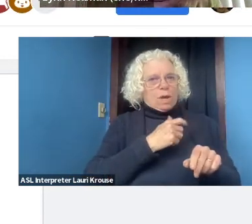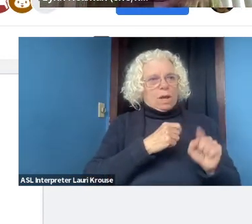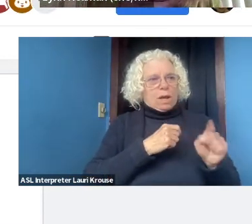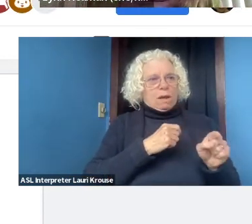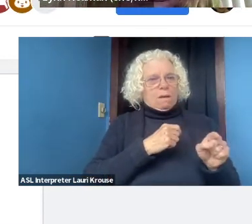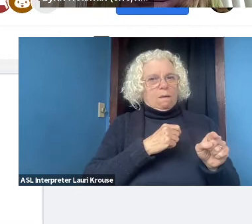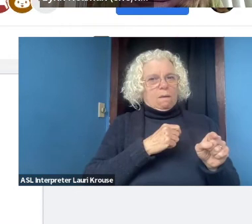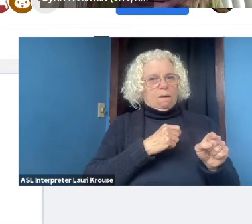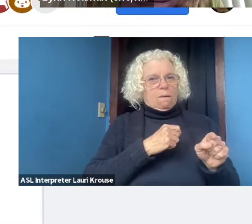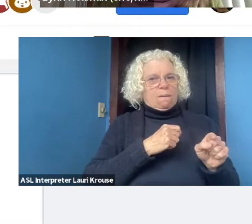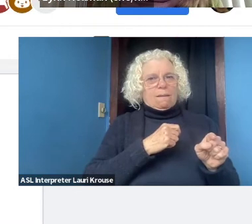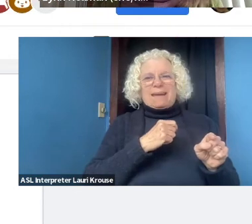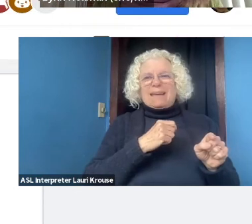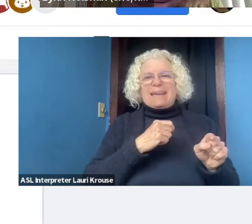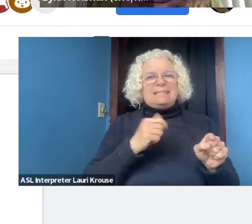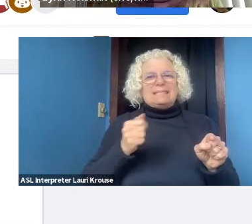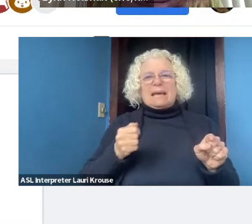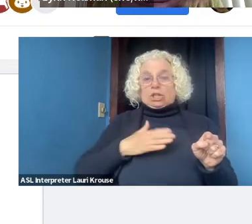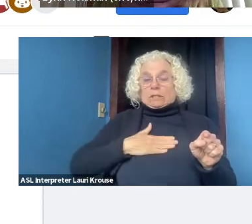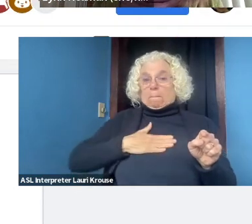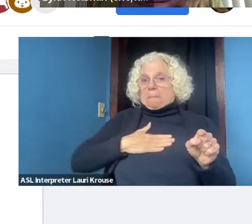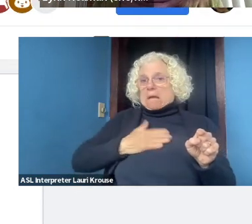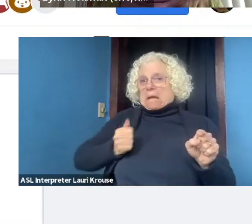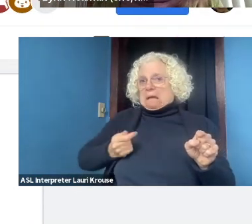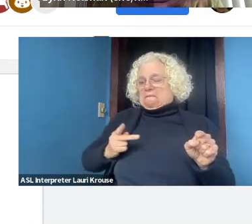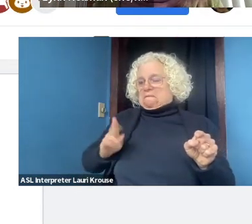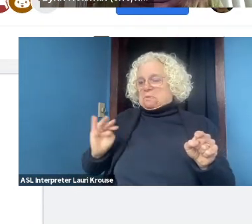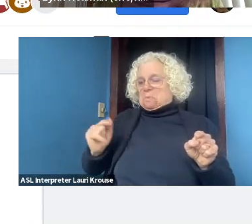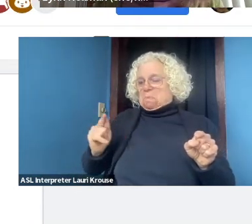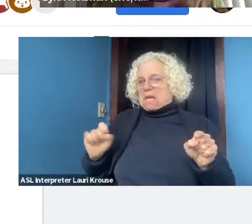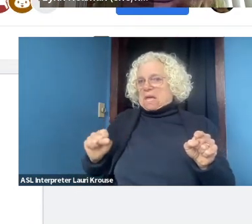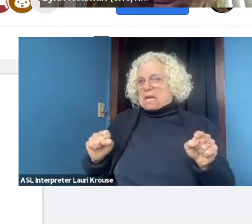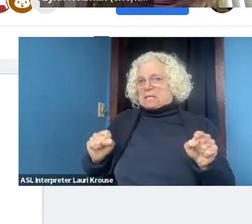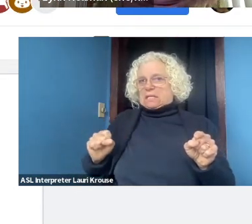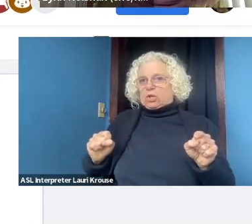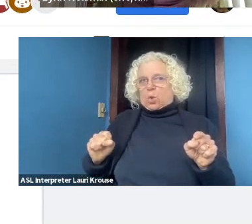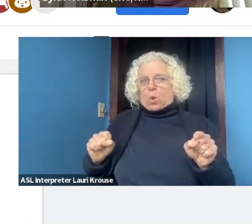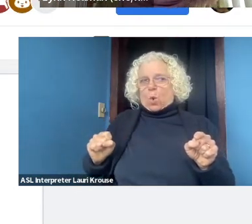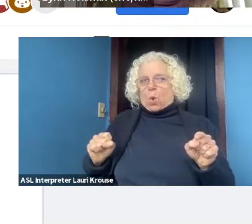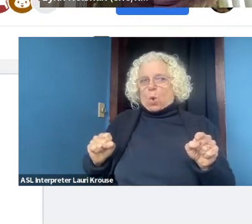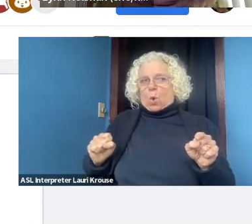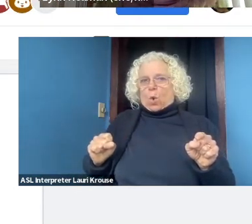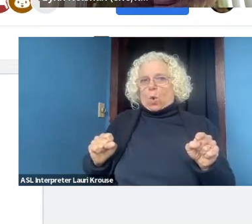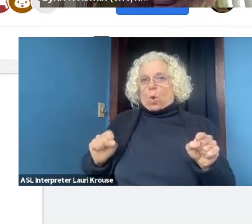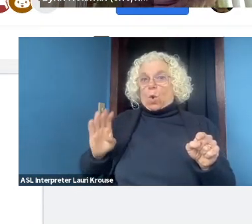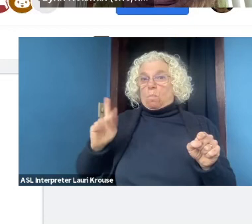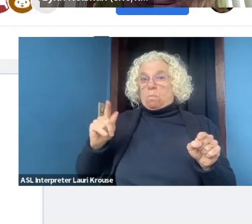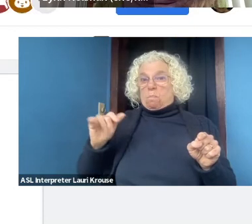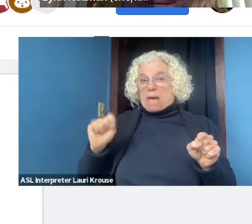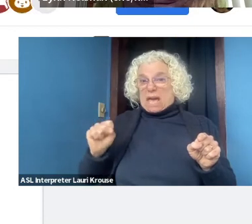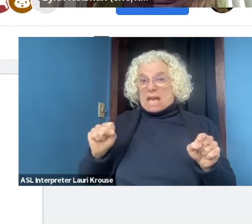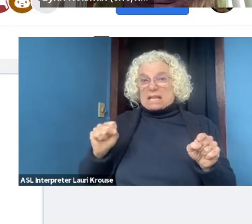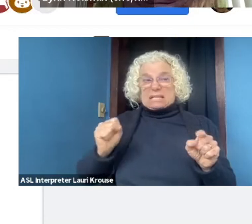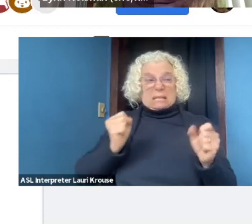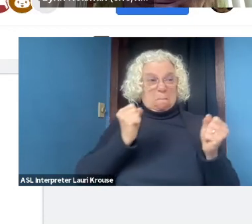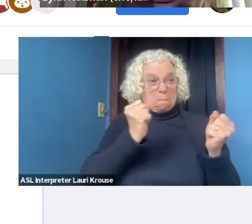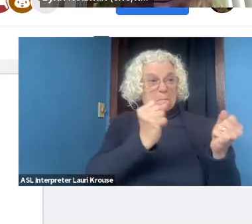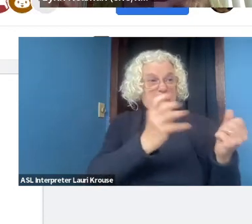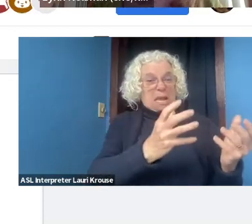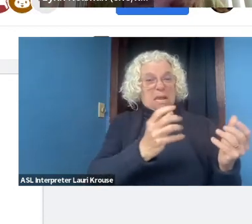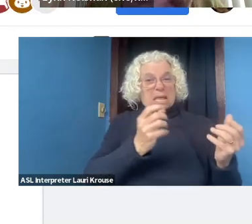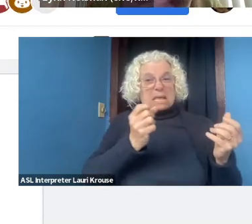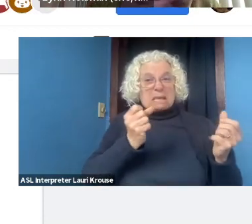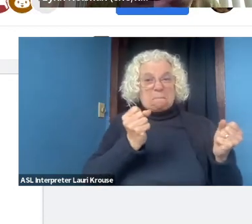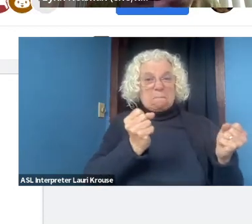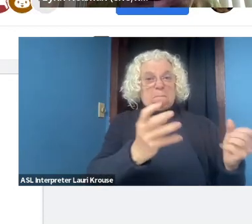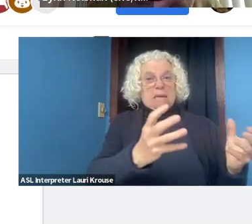than just the bag of plastic bags that I had. Like suddenly you have like 100 bags of plastic bags. It's like, all right, think of